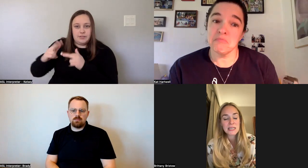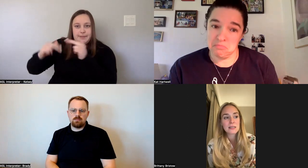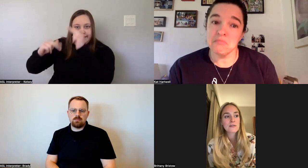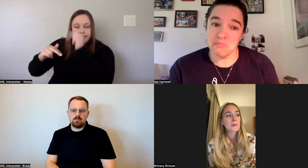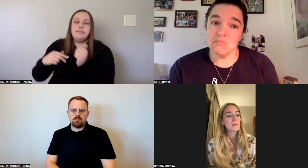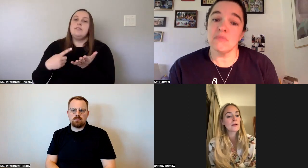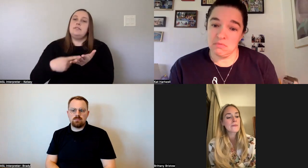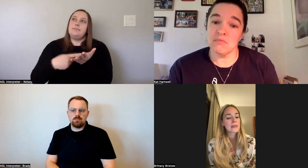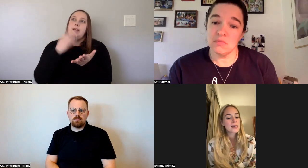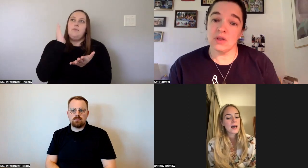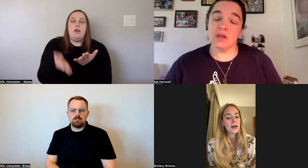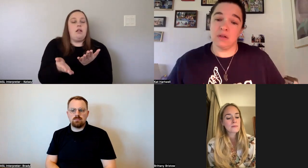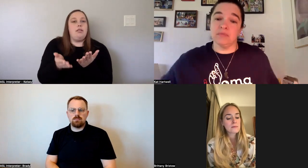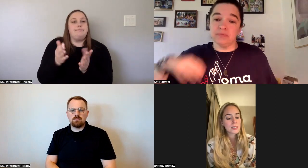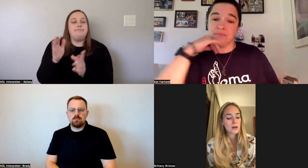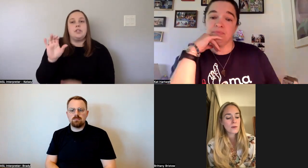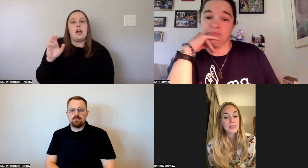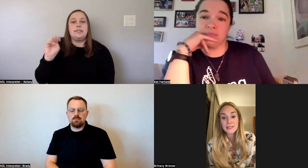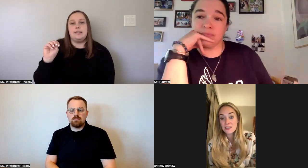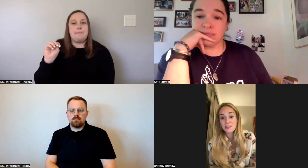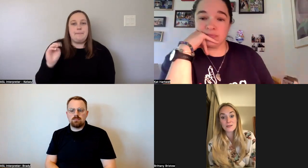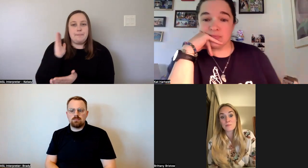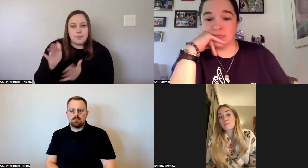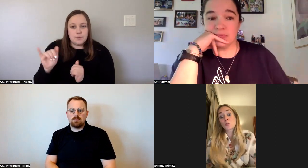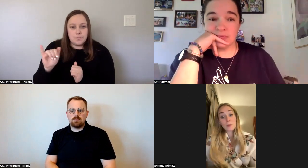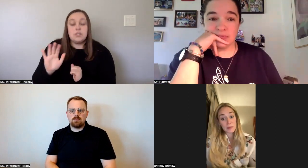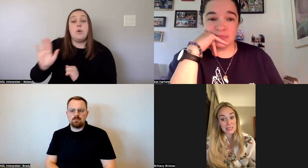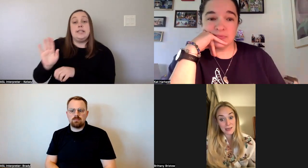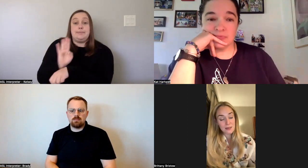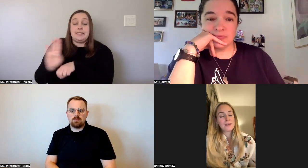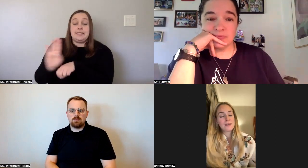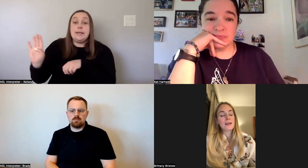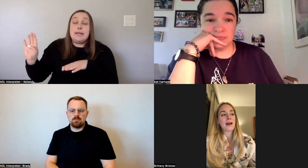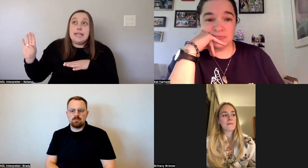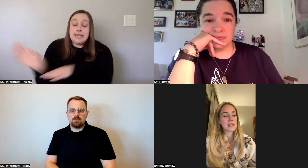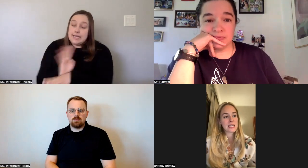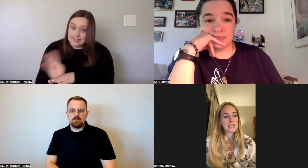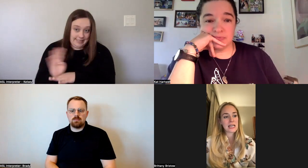custom pieces for people. So his business is super busy.